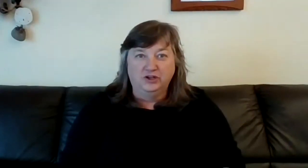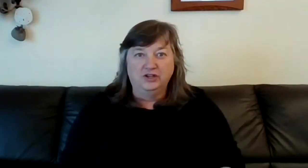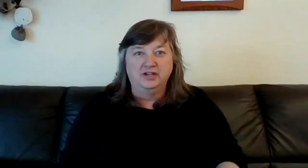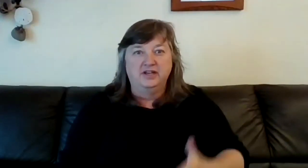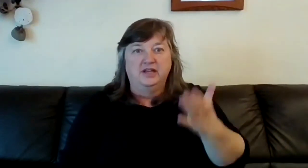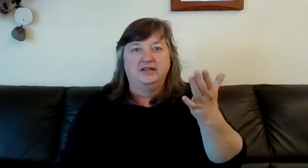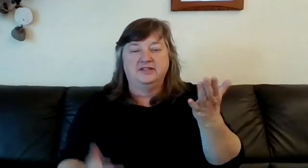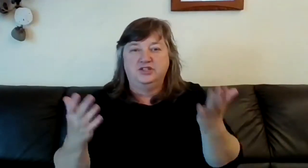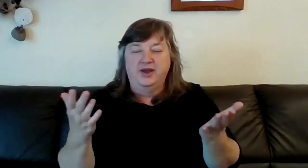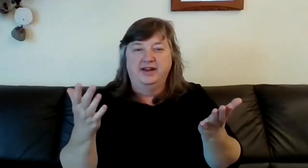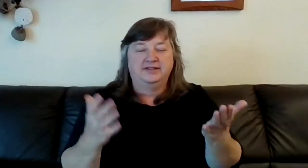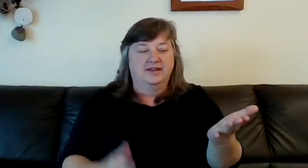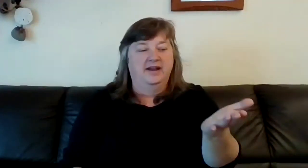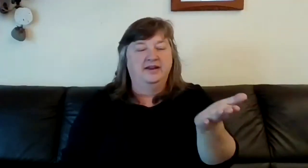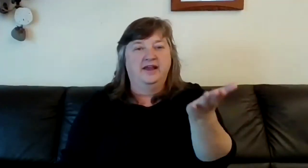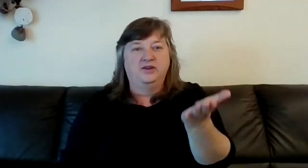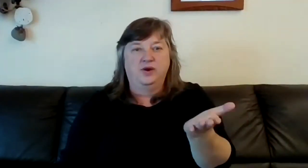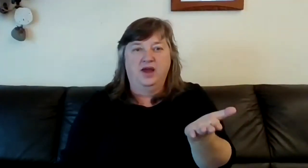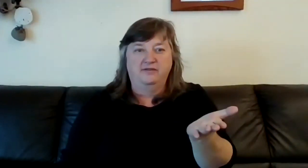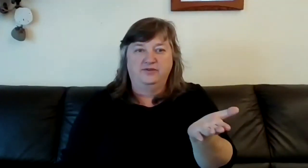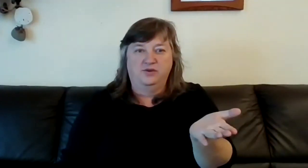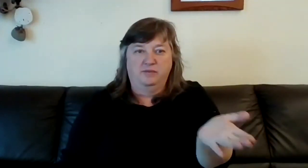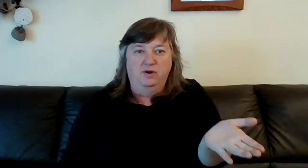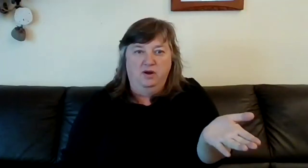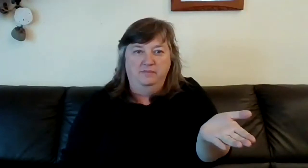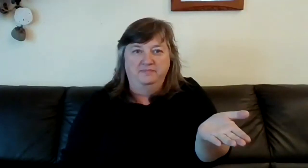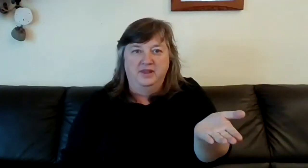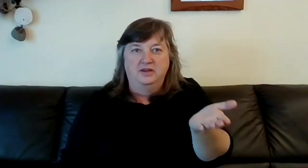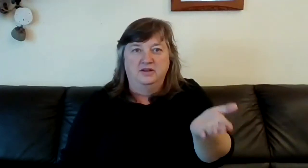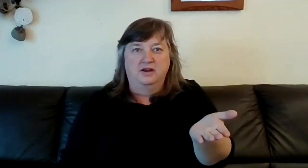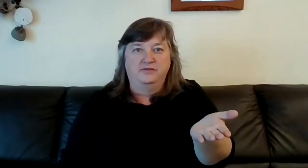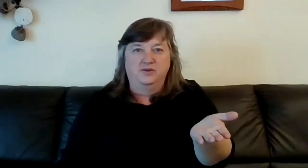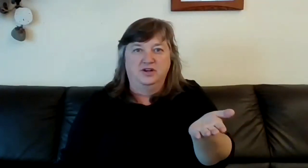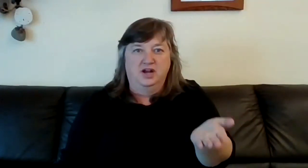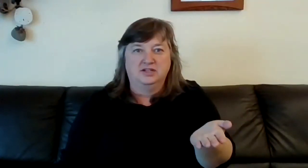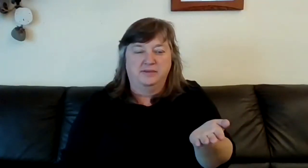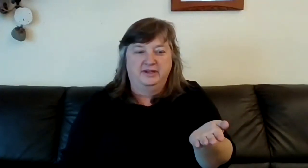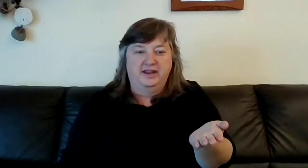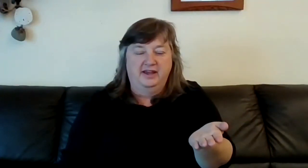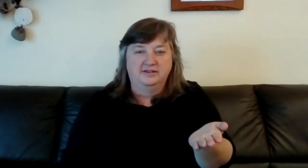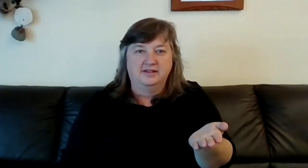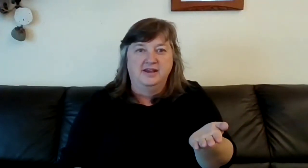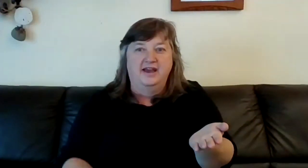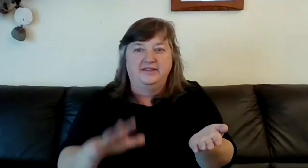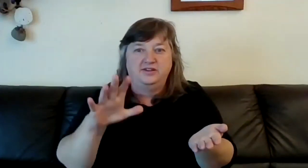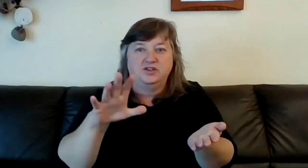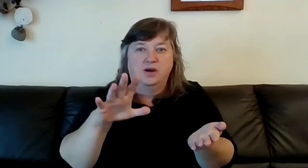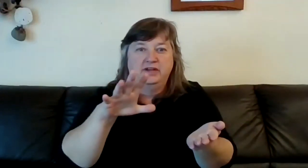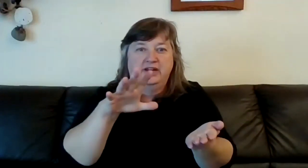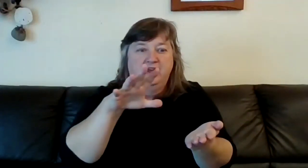Learn is a two-handed sign, and you have your palm of your non-dominant hand, and then your dominant